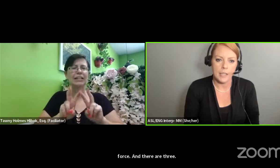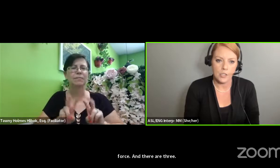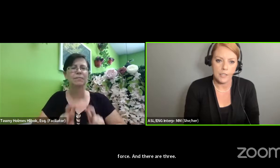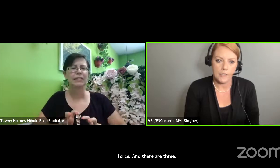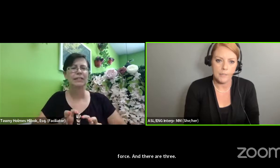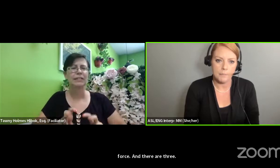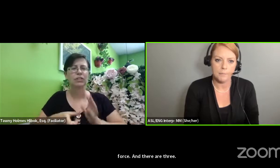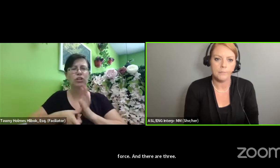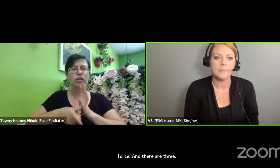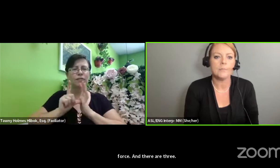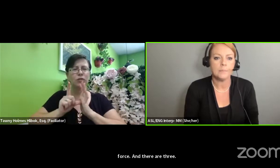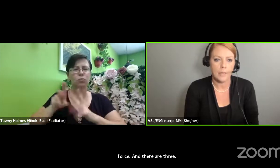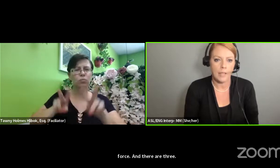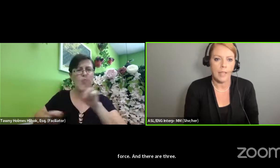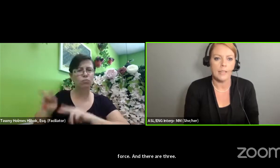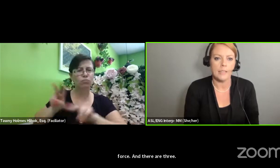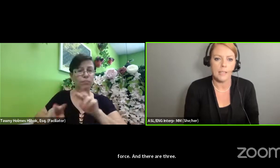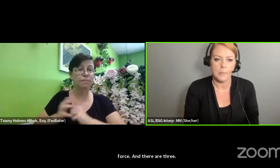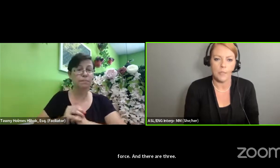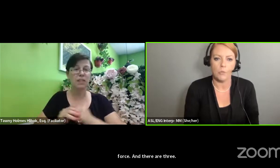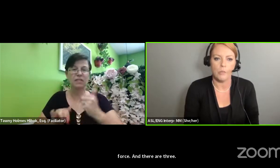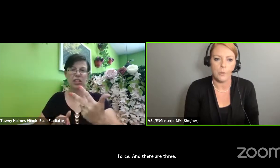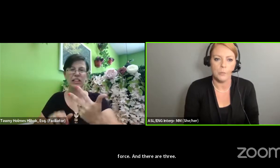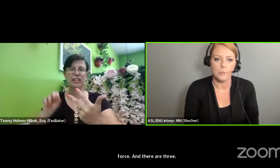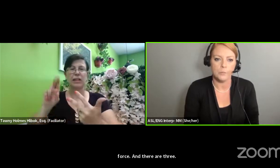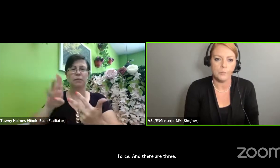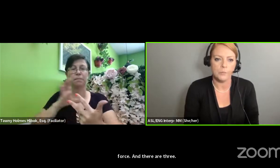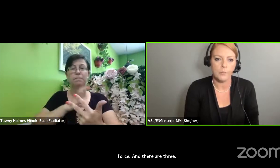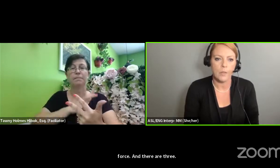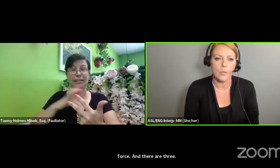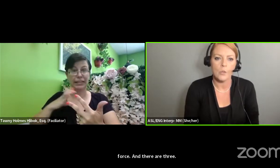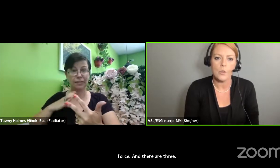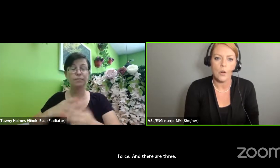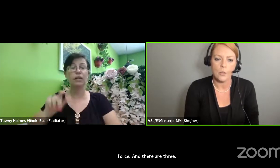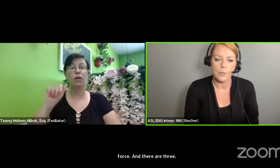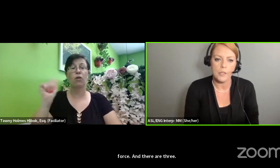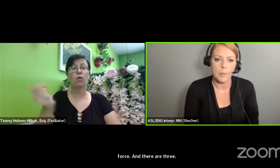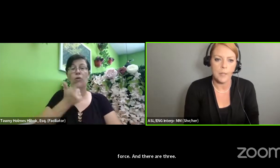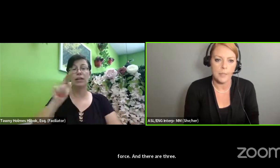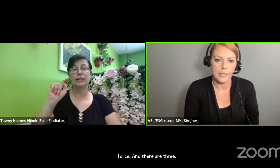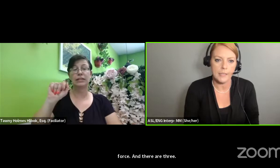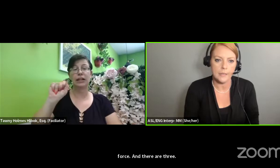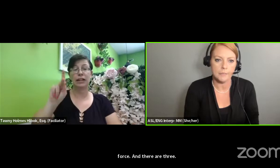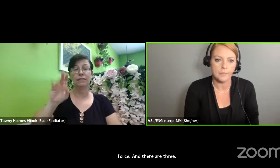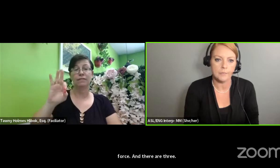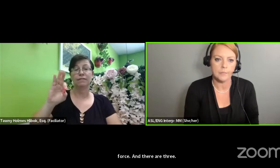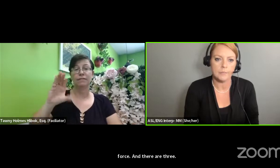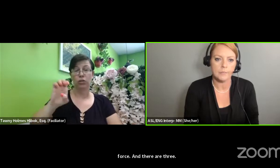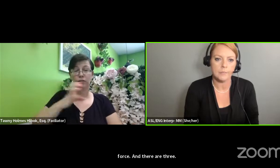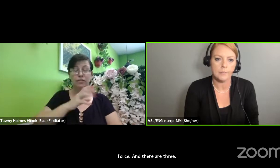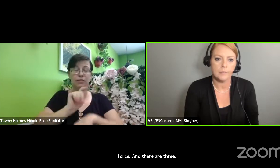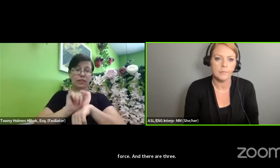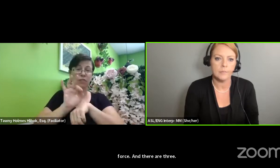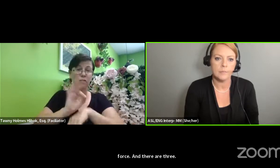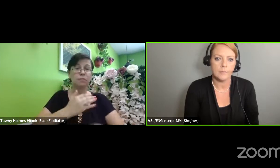Systematic connections and assessment review. Those are our 3 subcommittees.